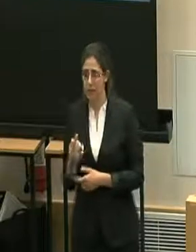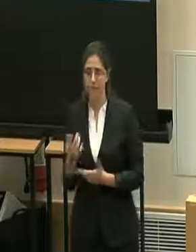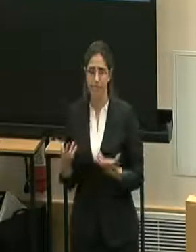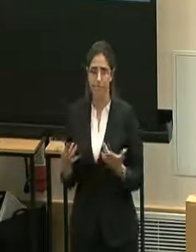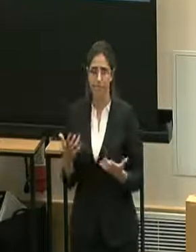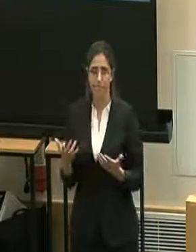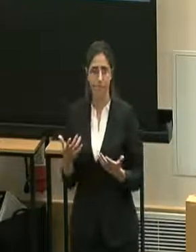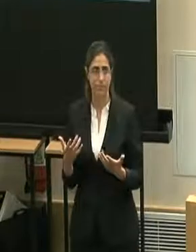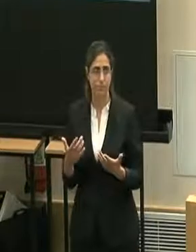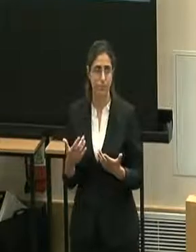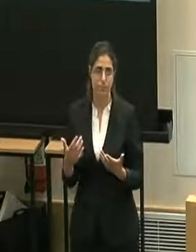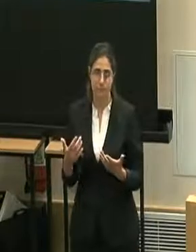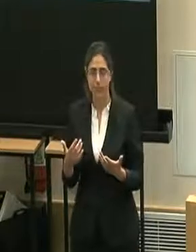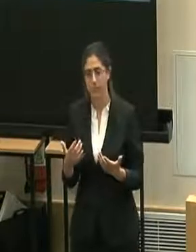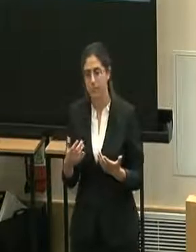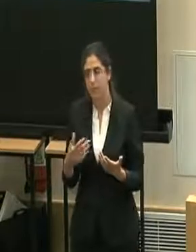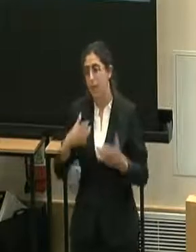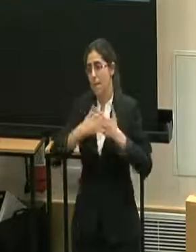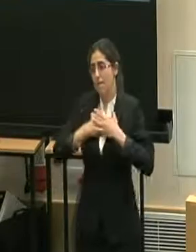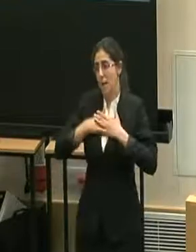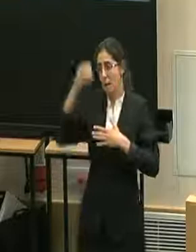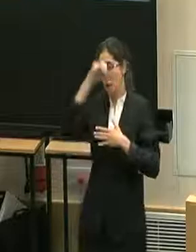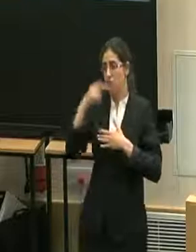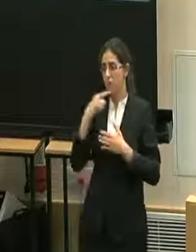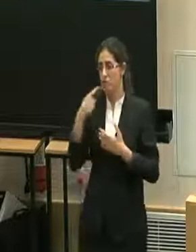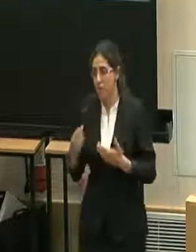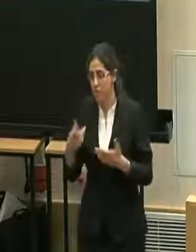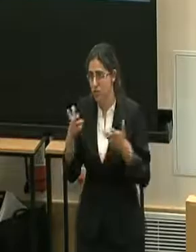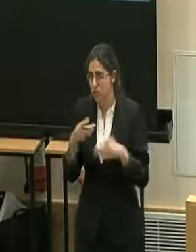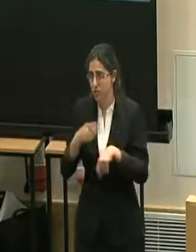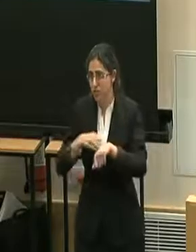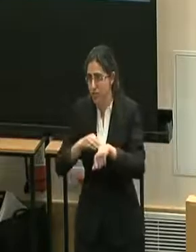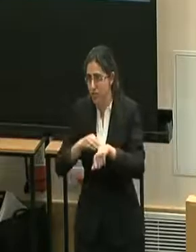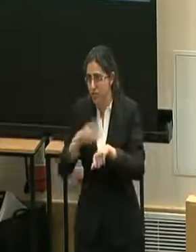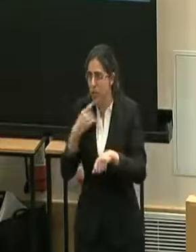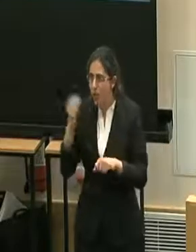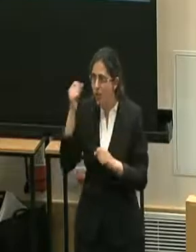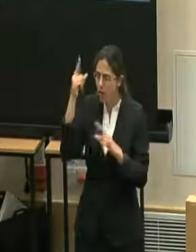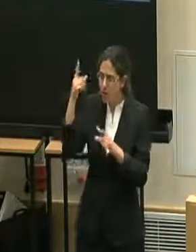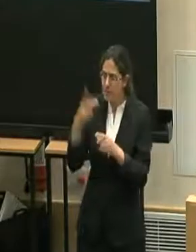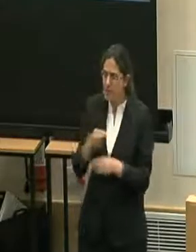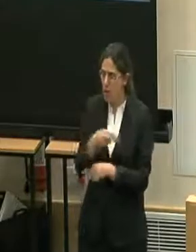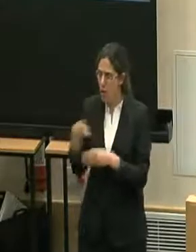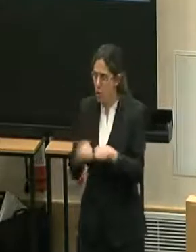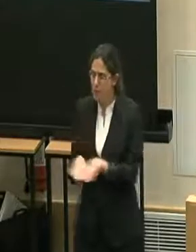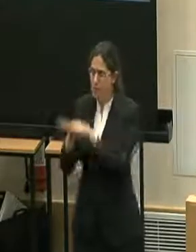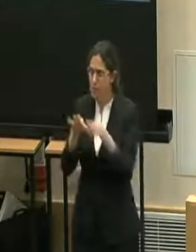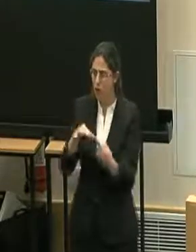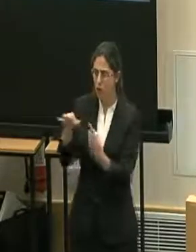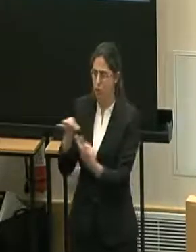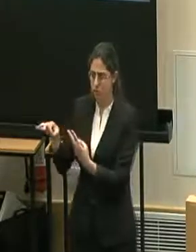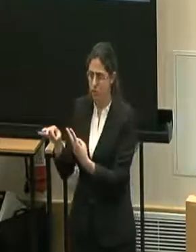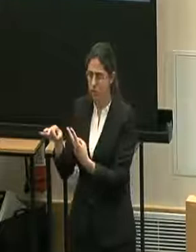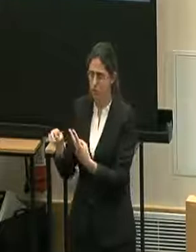and it's open to, it's just my suggestion. There's an understanding of equality of opportunity that is far